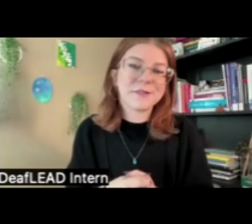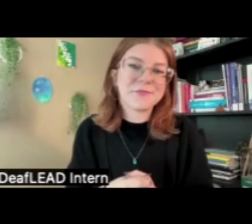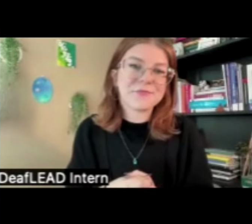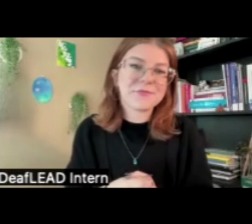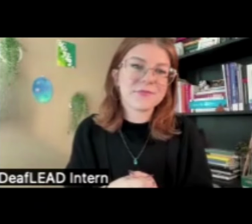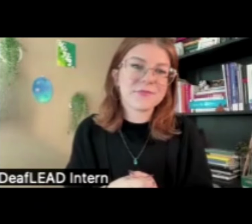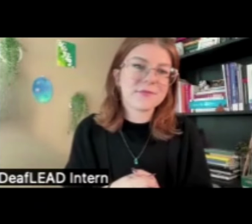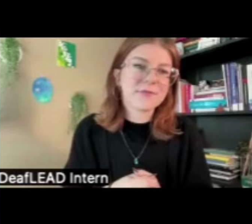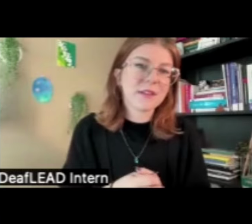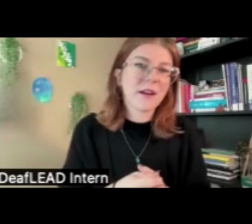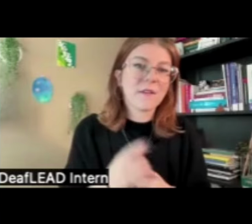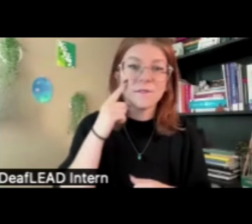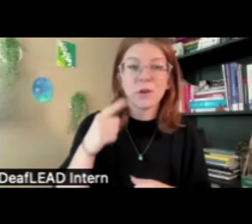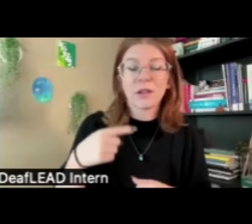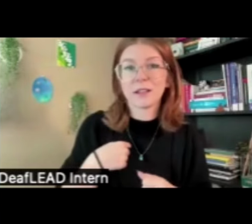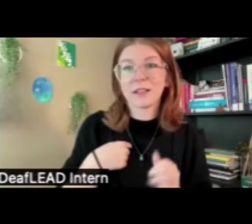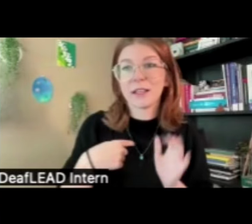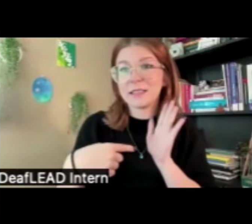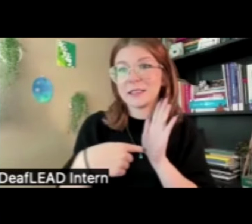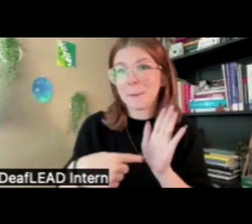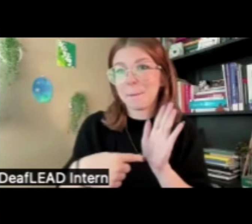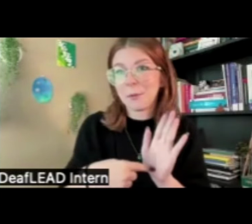that warmth.